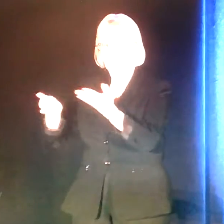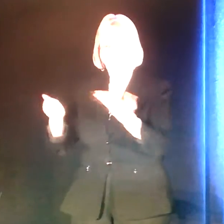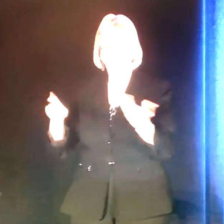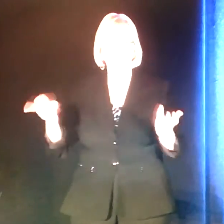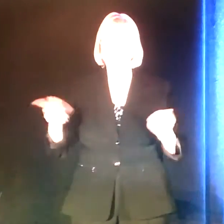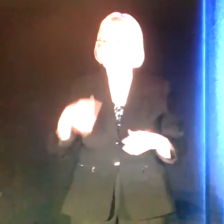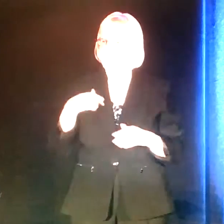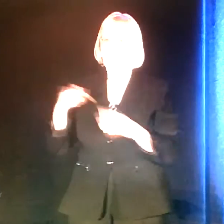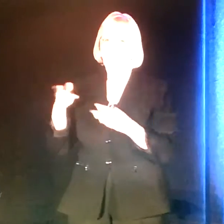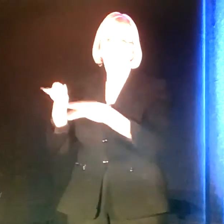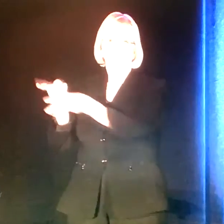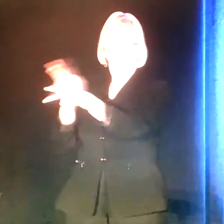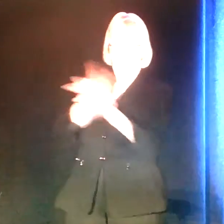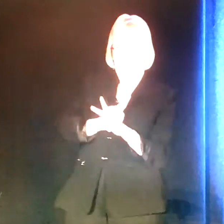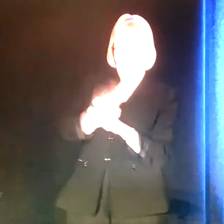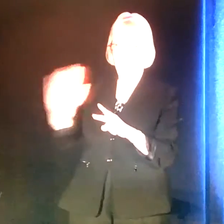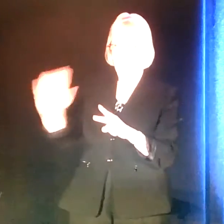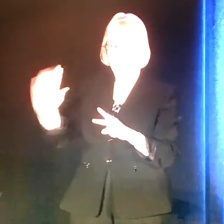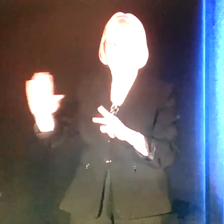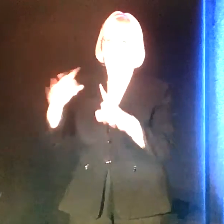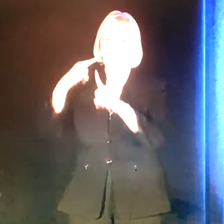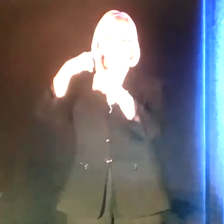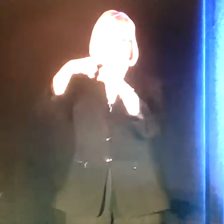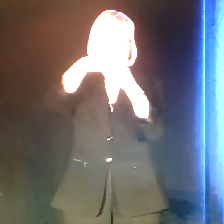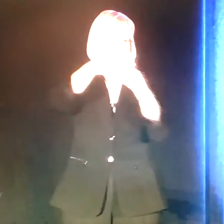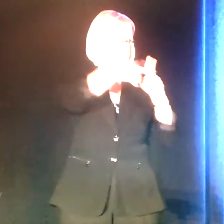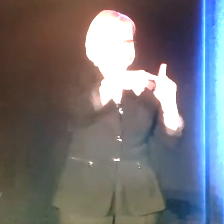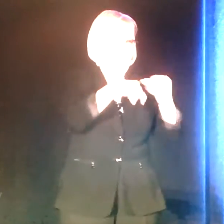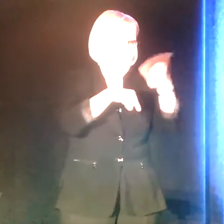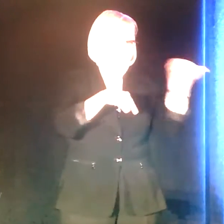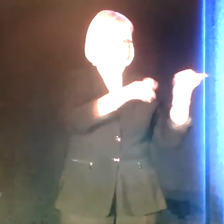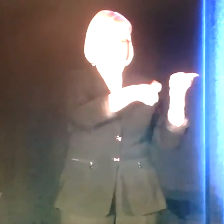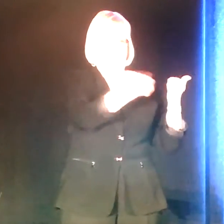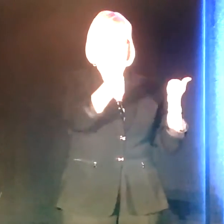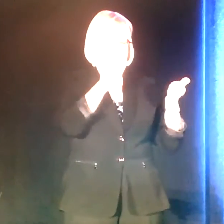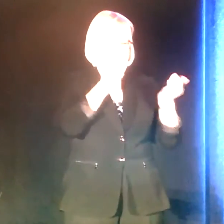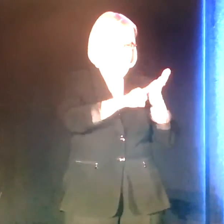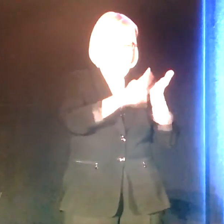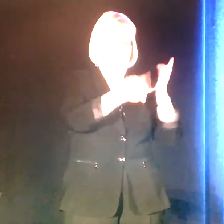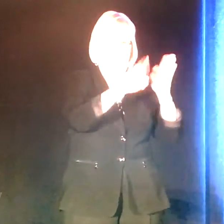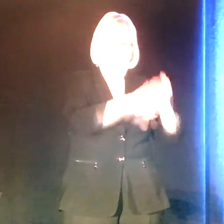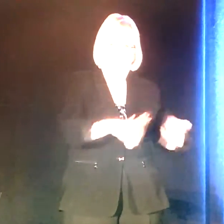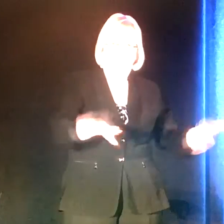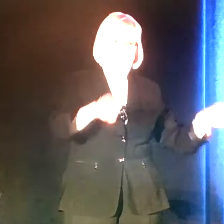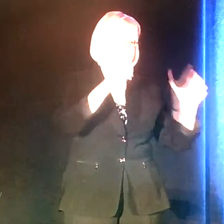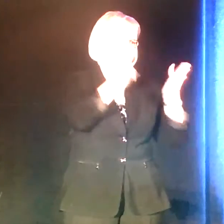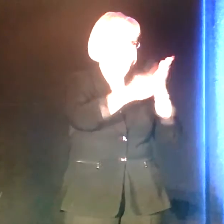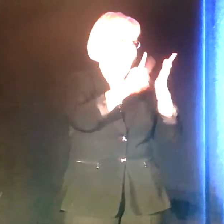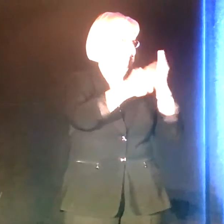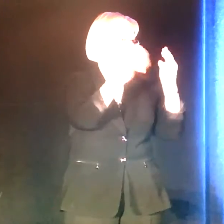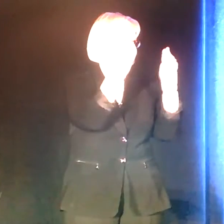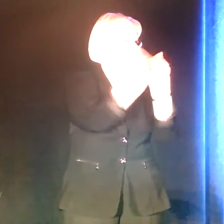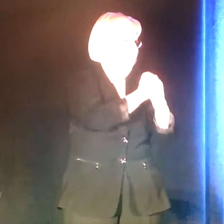for example, three things I finished researching, and I've borrowed some positives from that or from